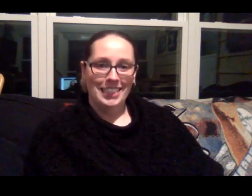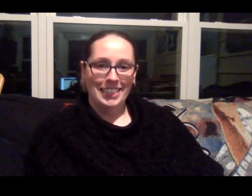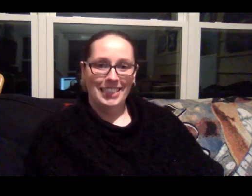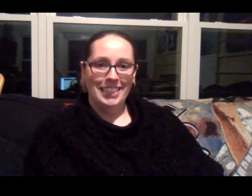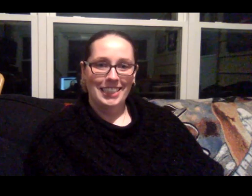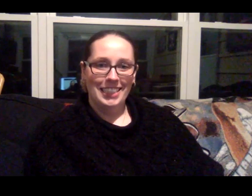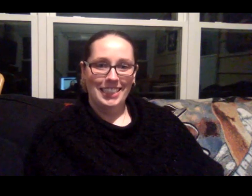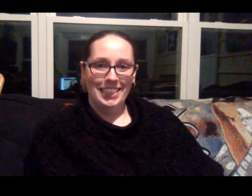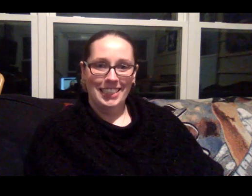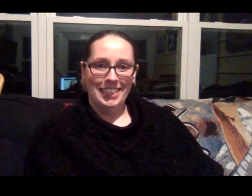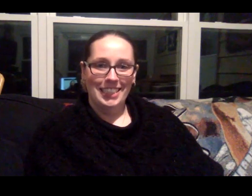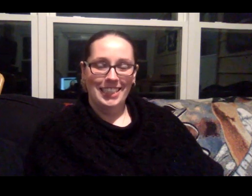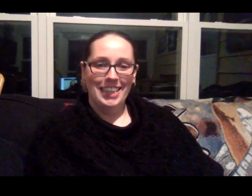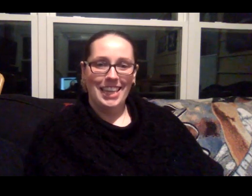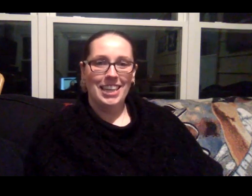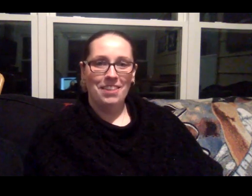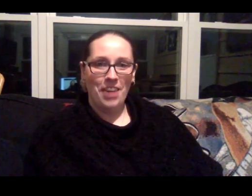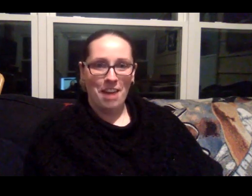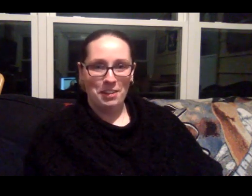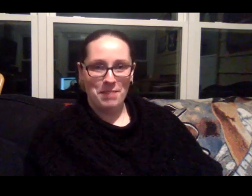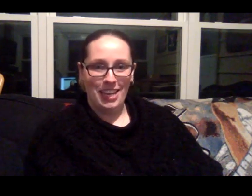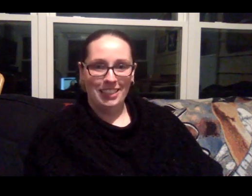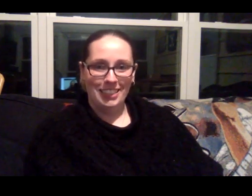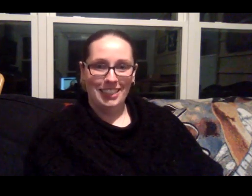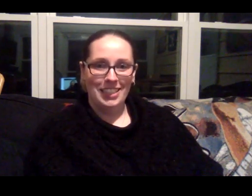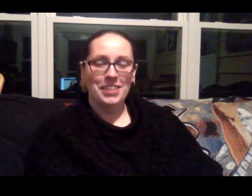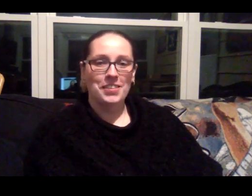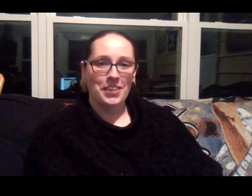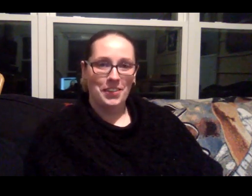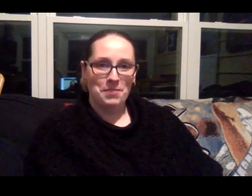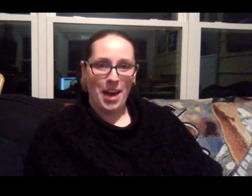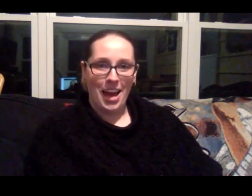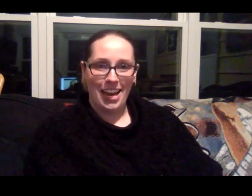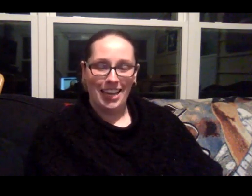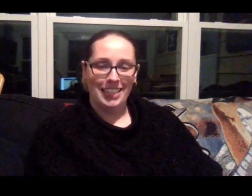so much for joining us, Patricia. Thank you. you have a good night. You too. Bye.